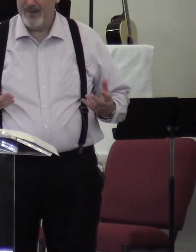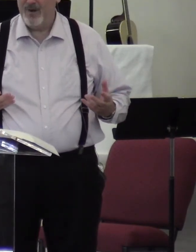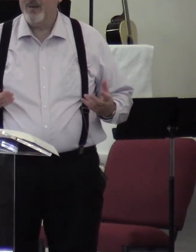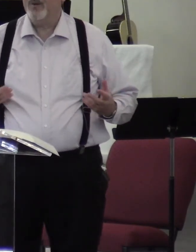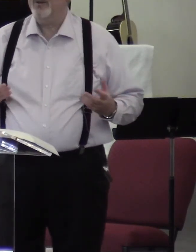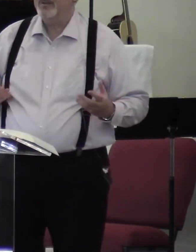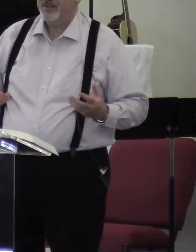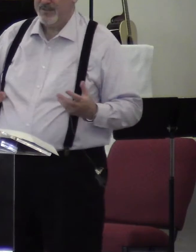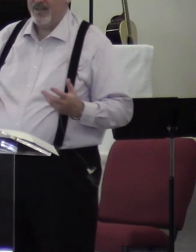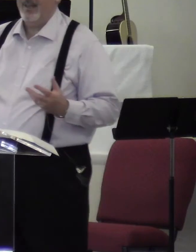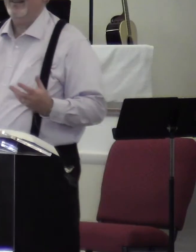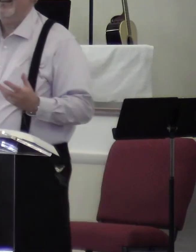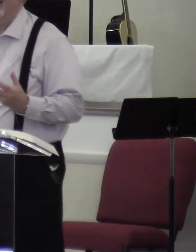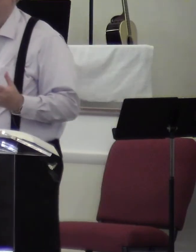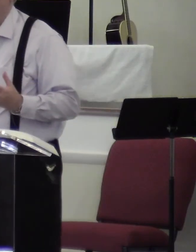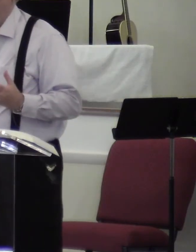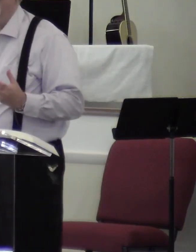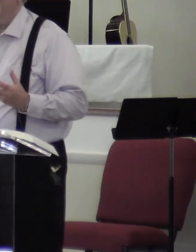Amen, Brother Bruce.